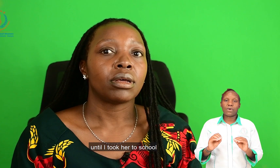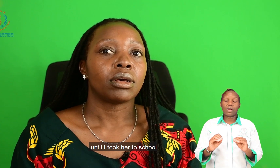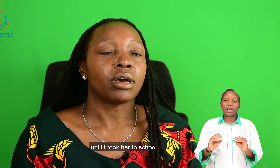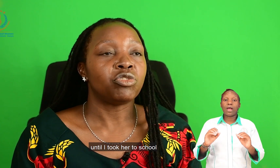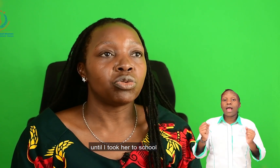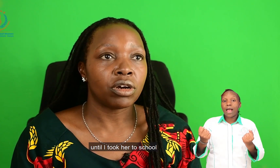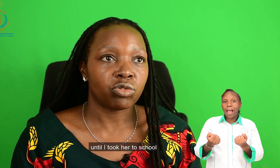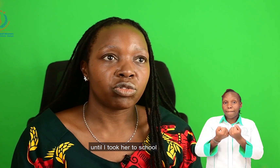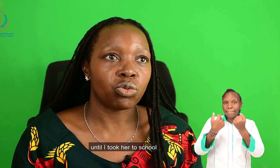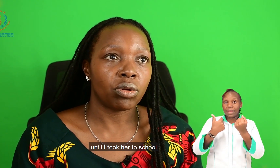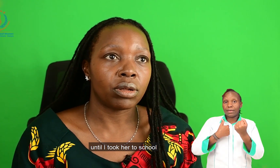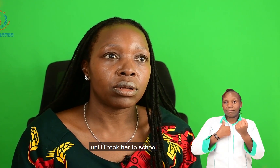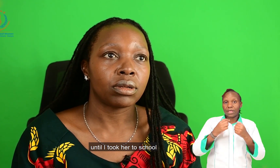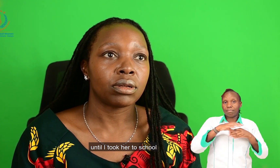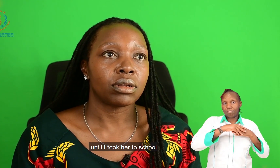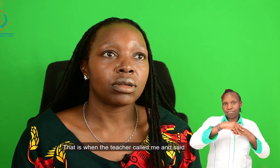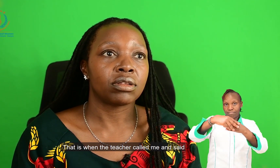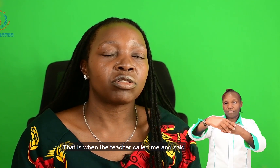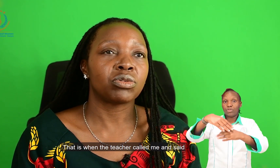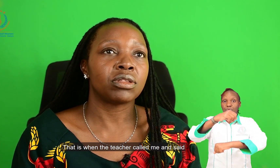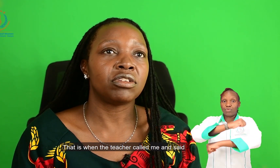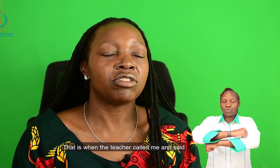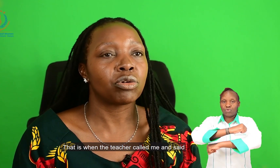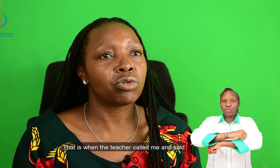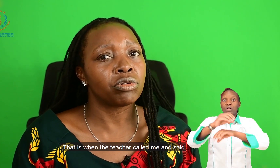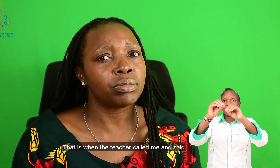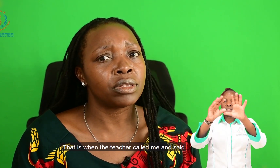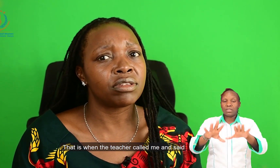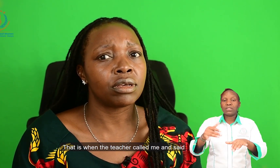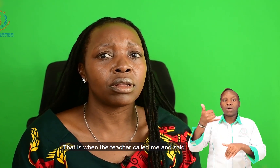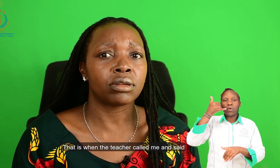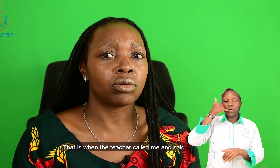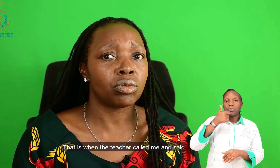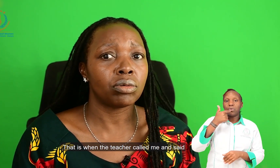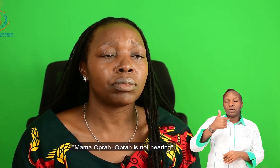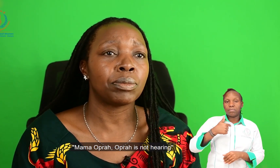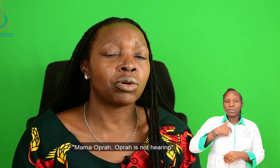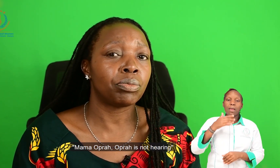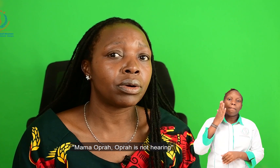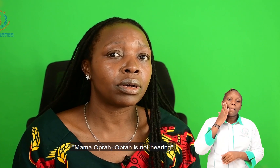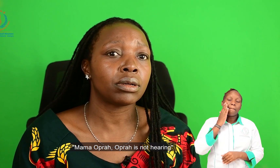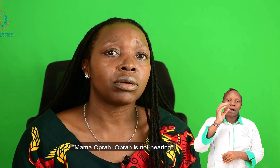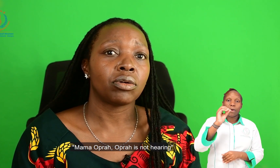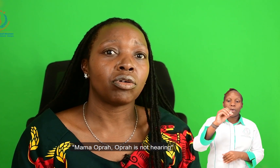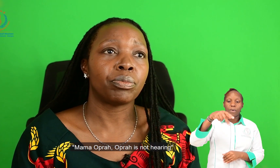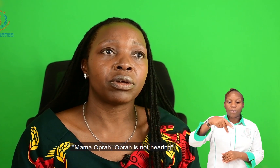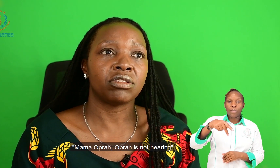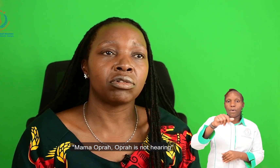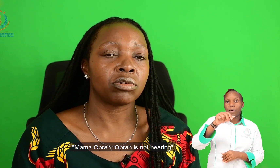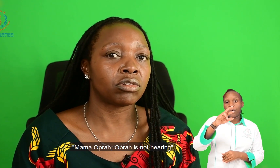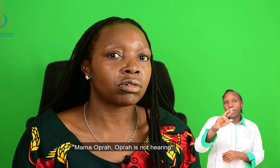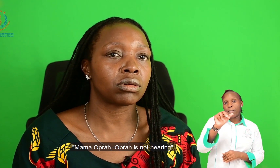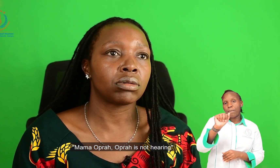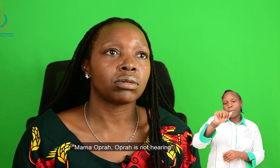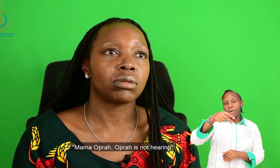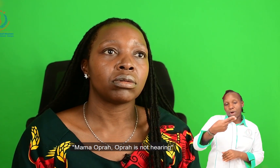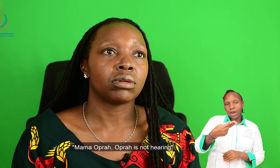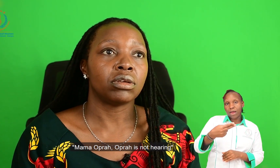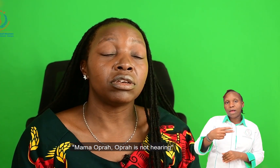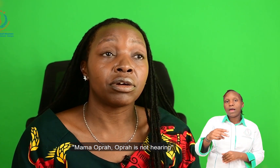I took her to school. That's when the teacher called me and said that, oh, Mama Oprah is not